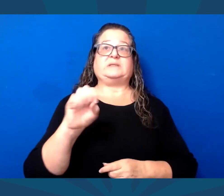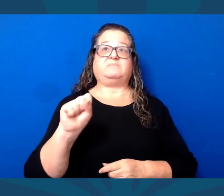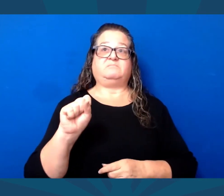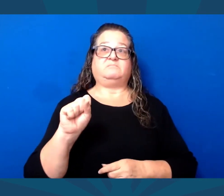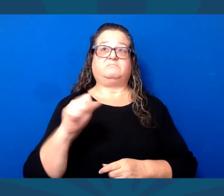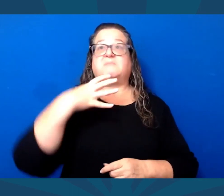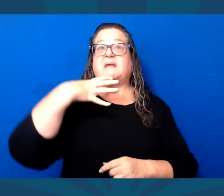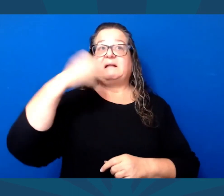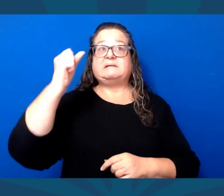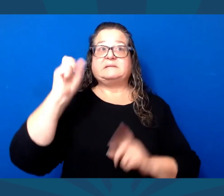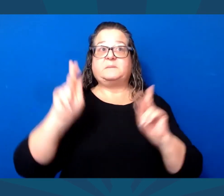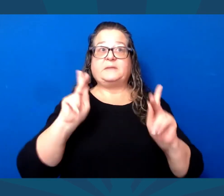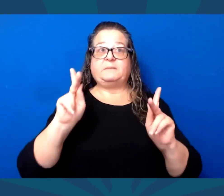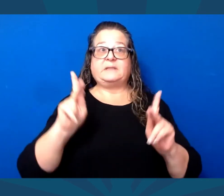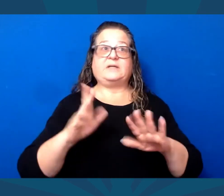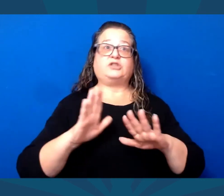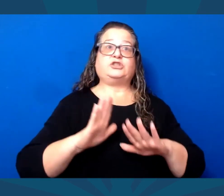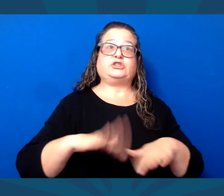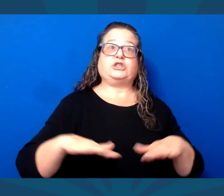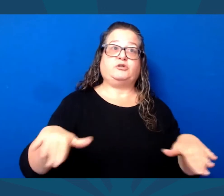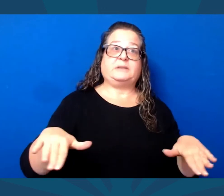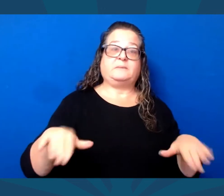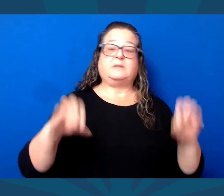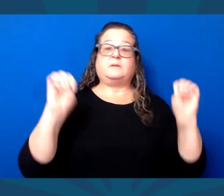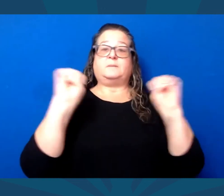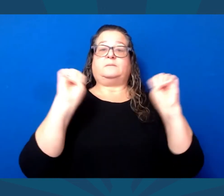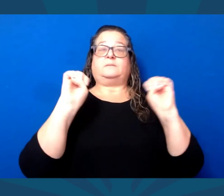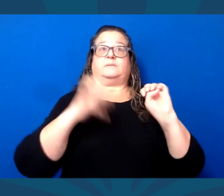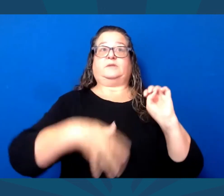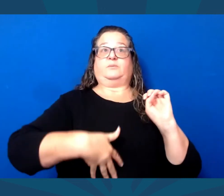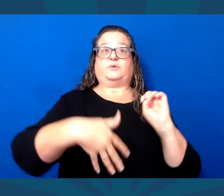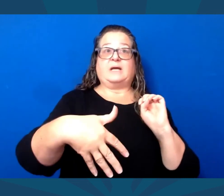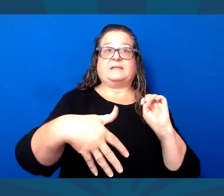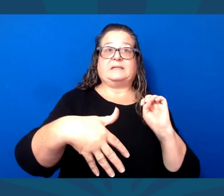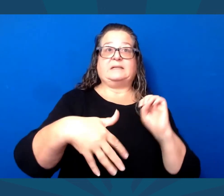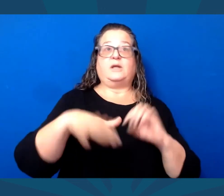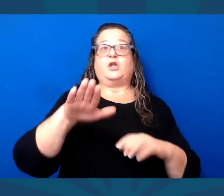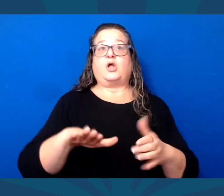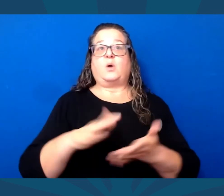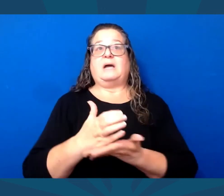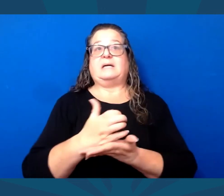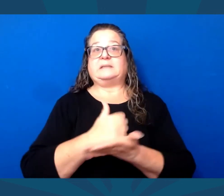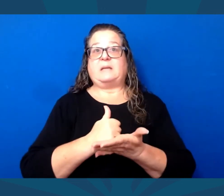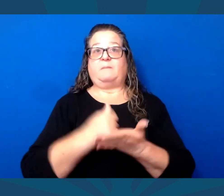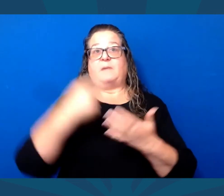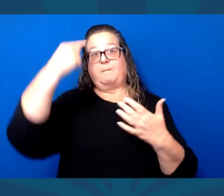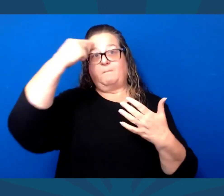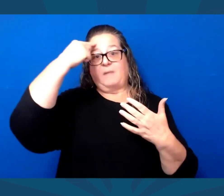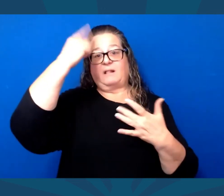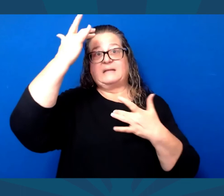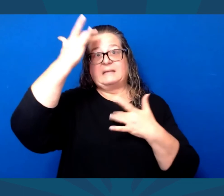assisting refugees, elderly, children, crisis pregnancy,